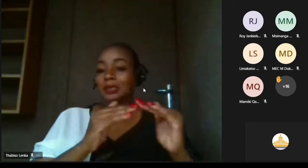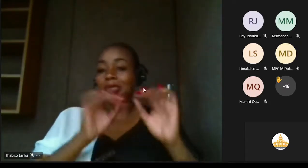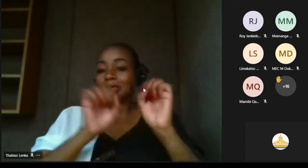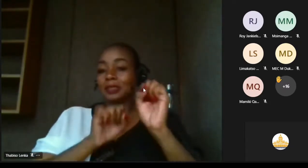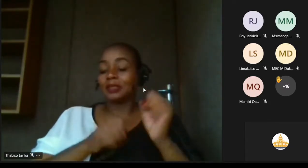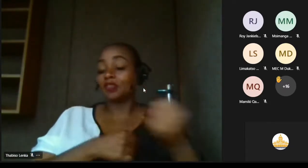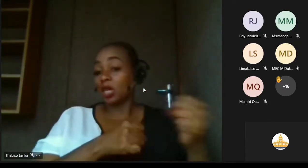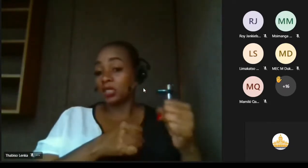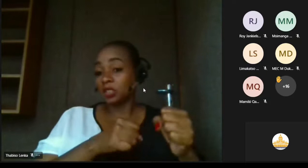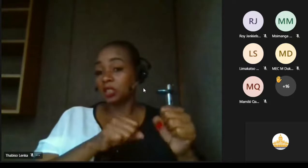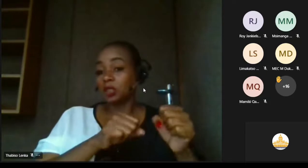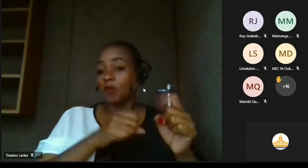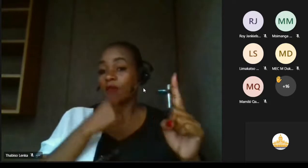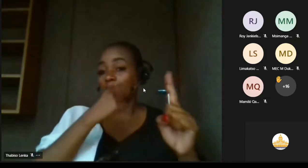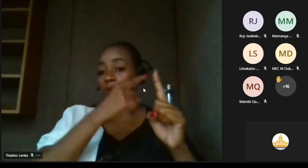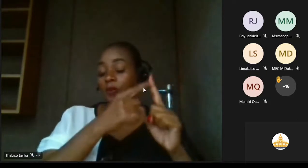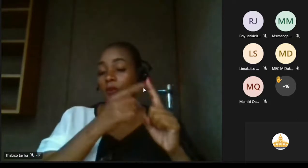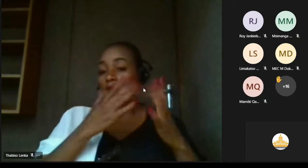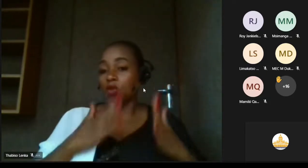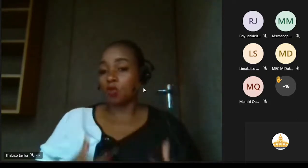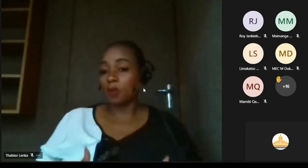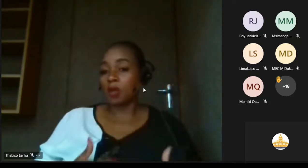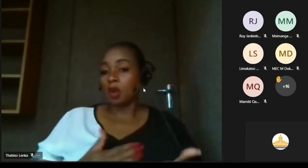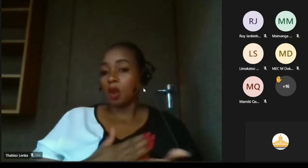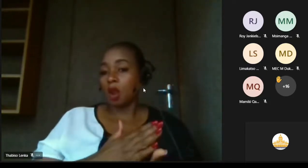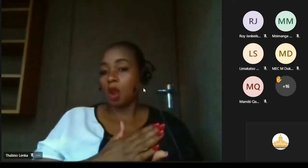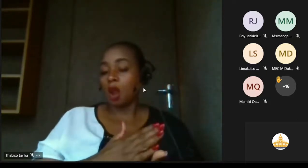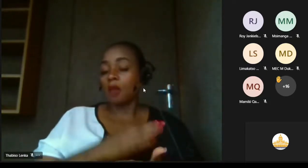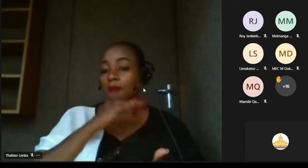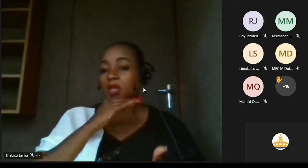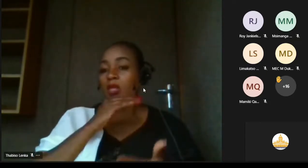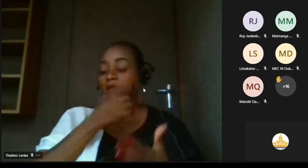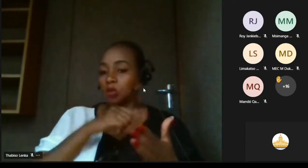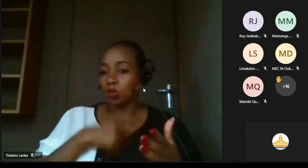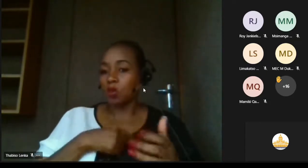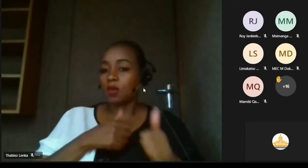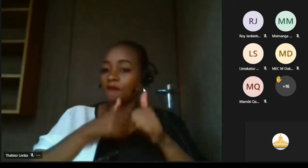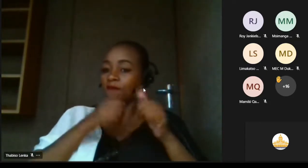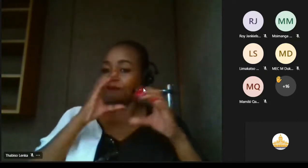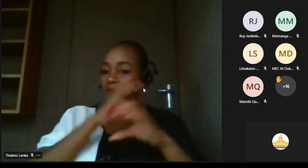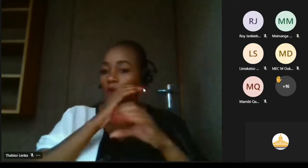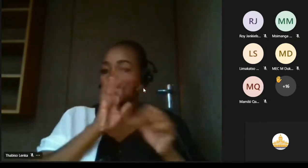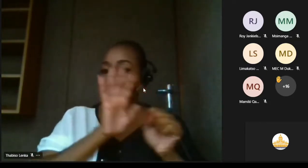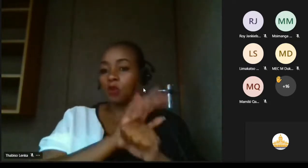strategic areas of the mandate of human settlement is anchored on the following.